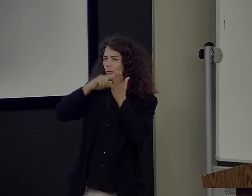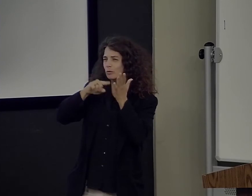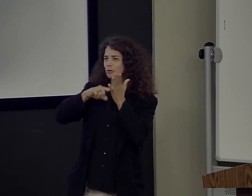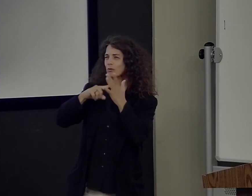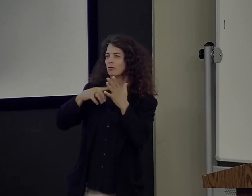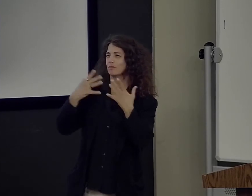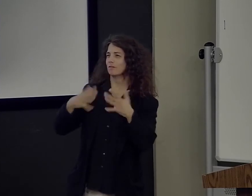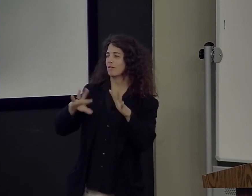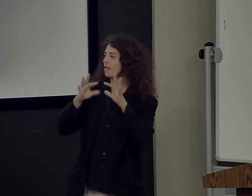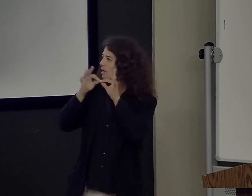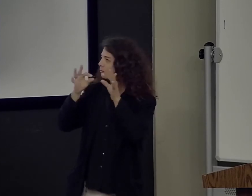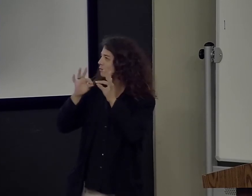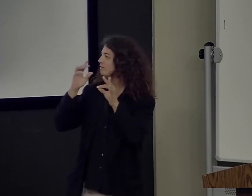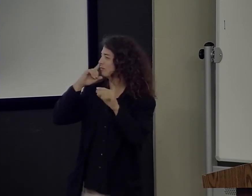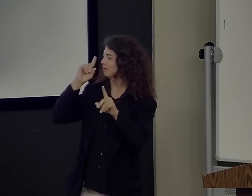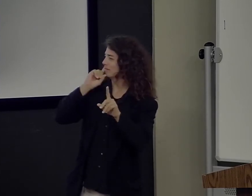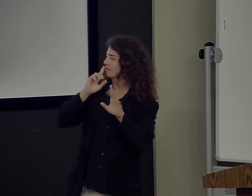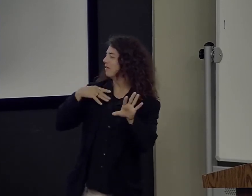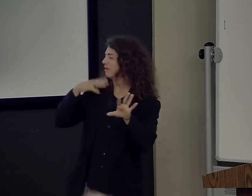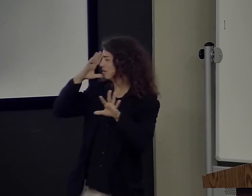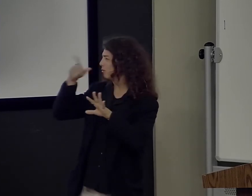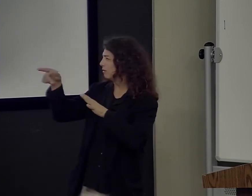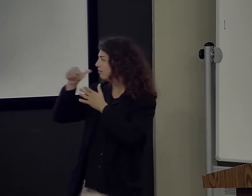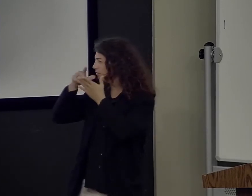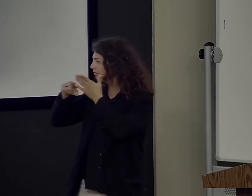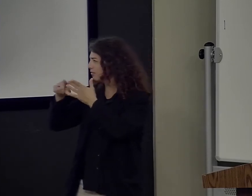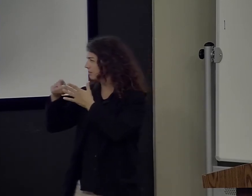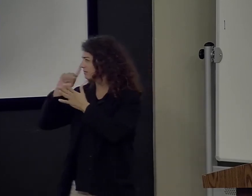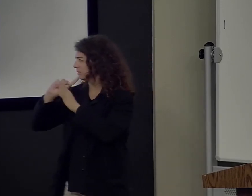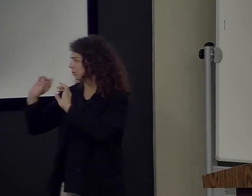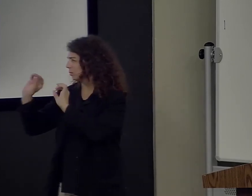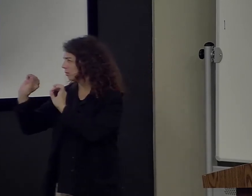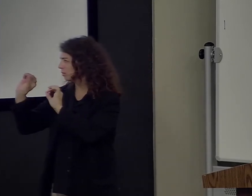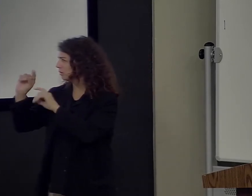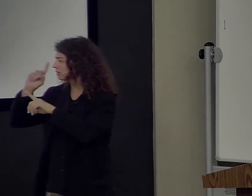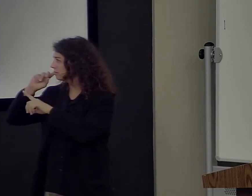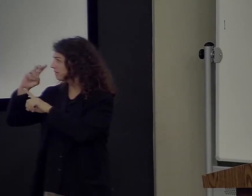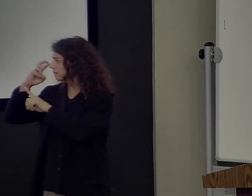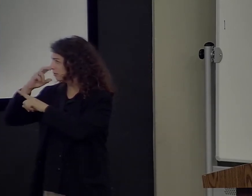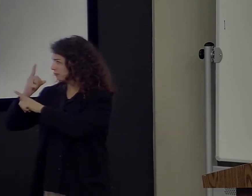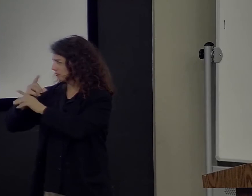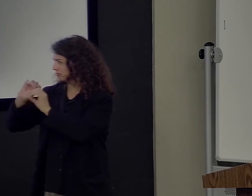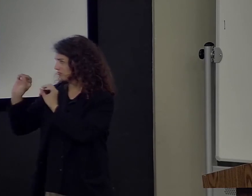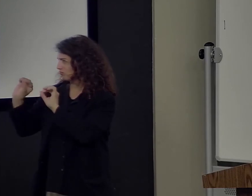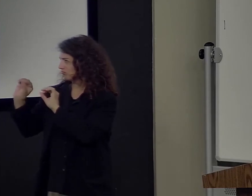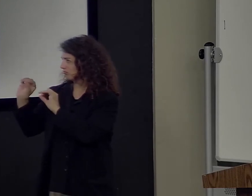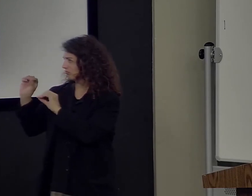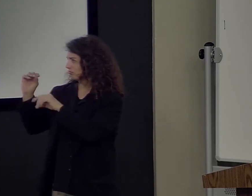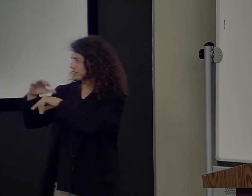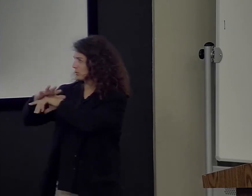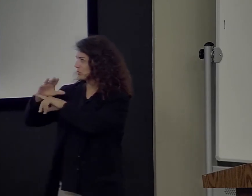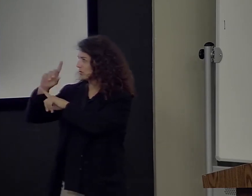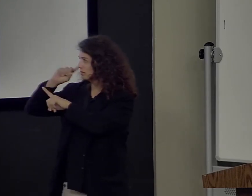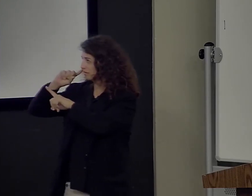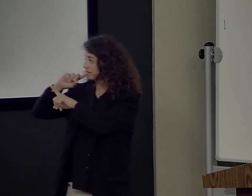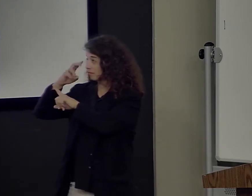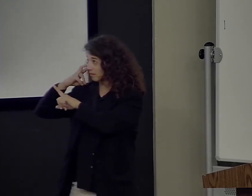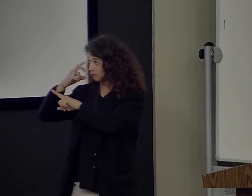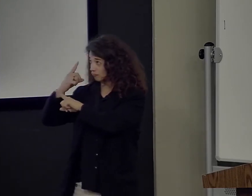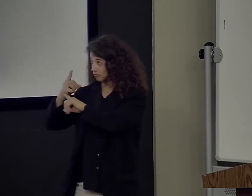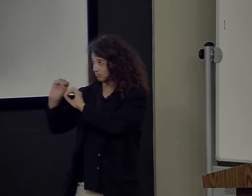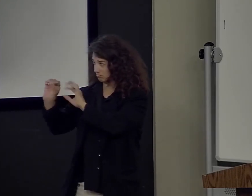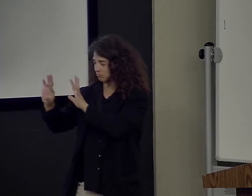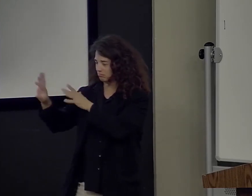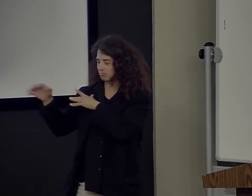thinking, I mean, you know, I am deaf. I have a lot of, research for deafness and captioning. I know you don't do a lot of research for